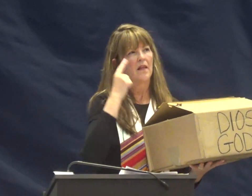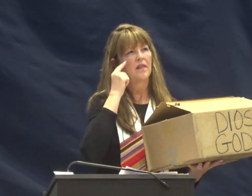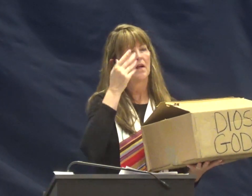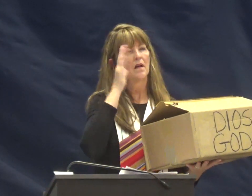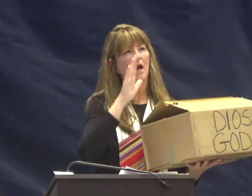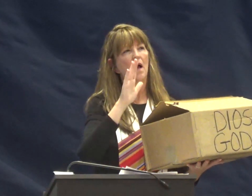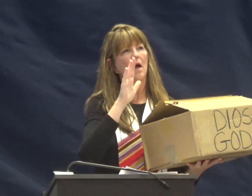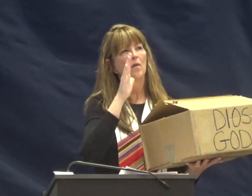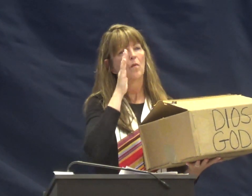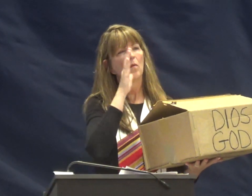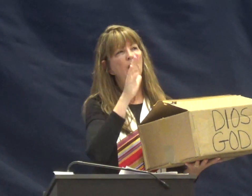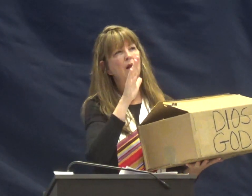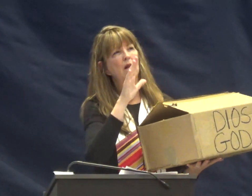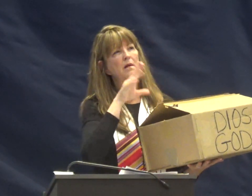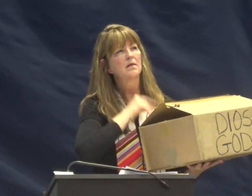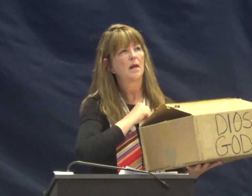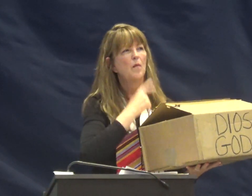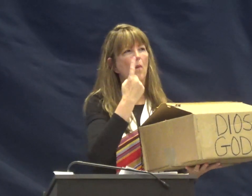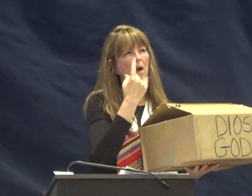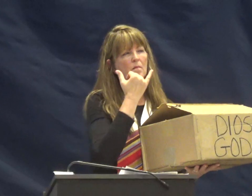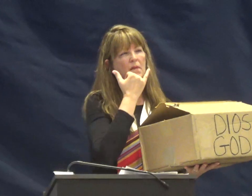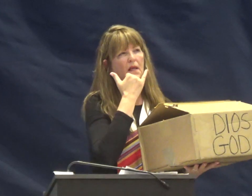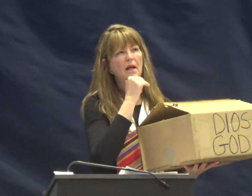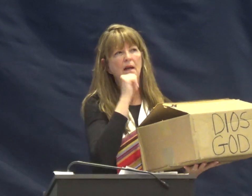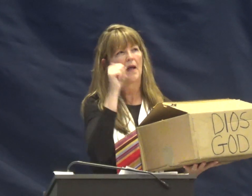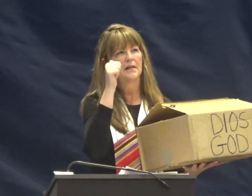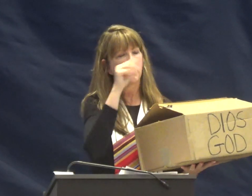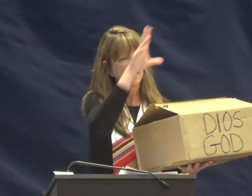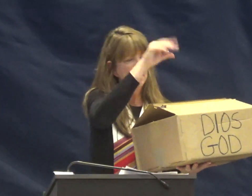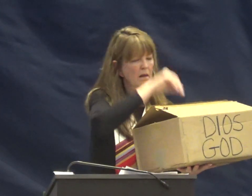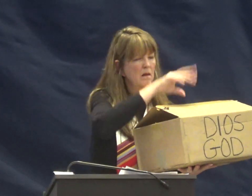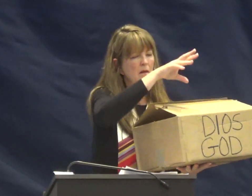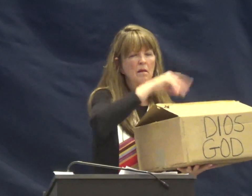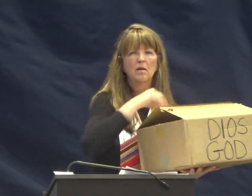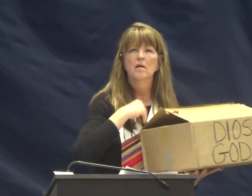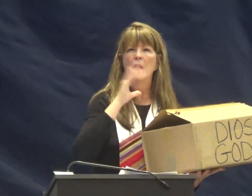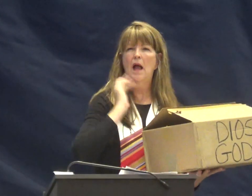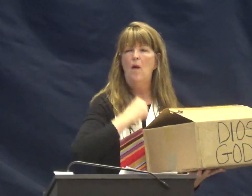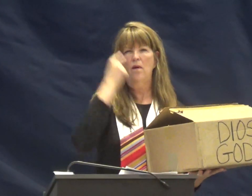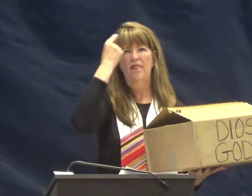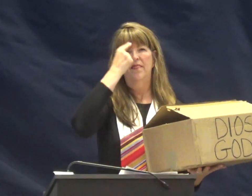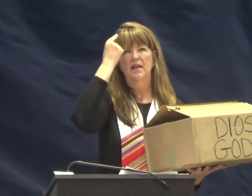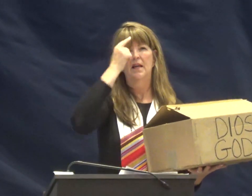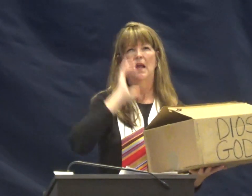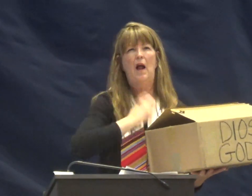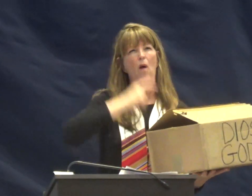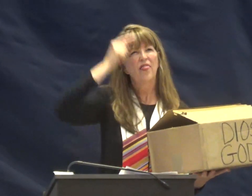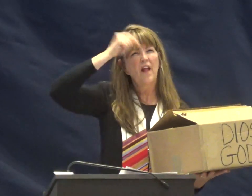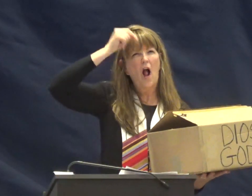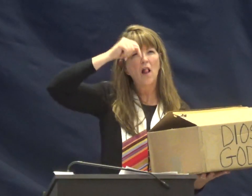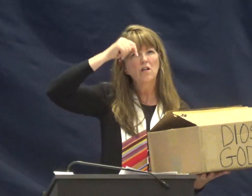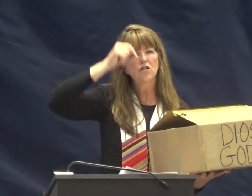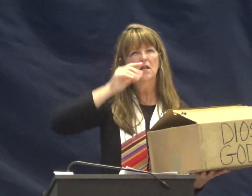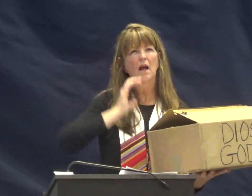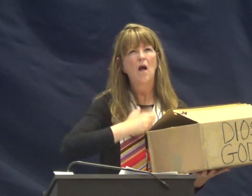love. And I would think that God will accept one sin, but not many